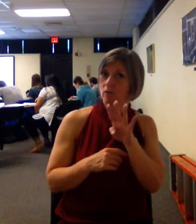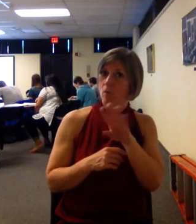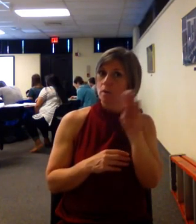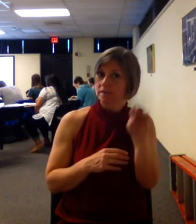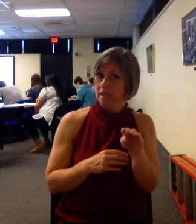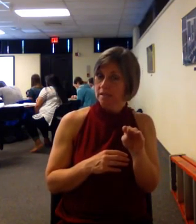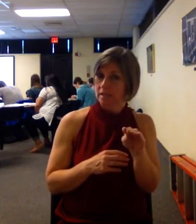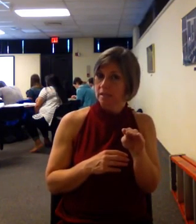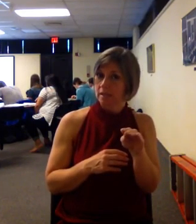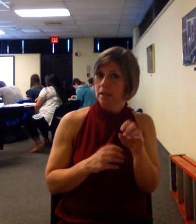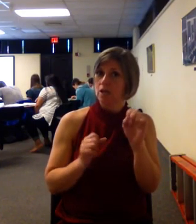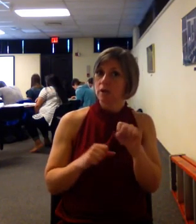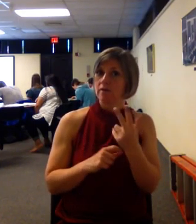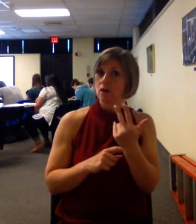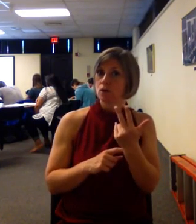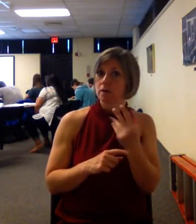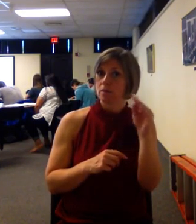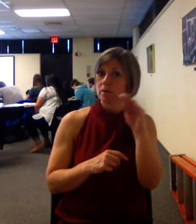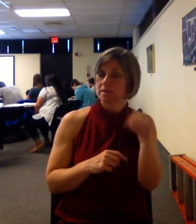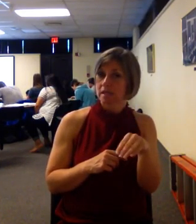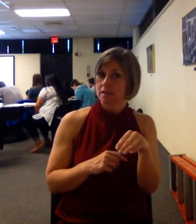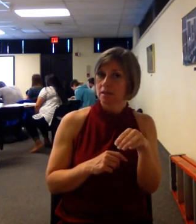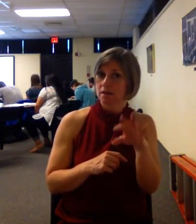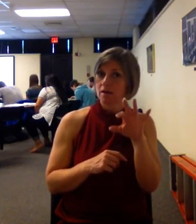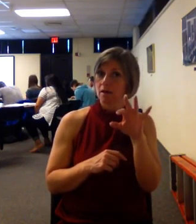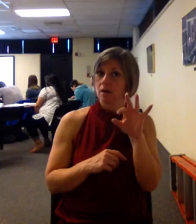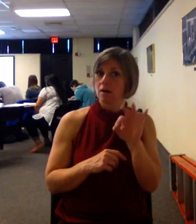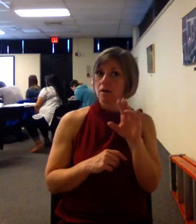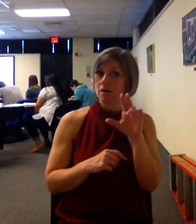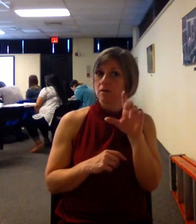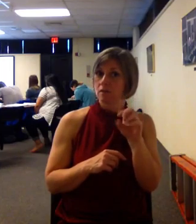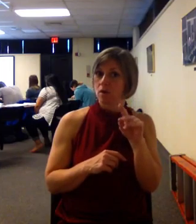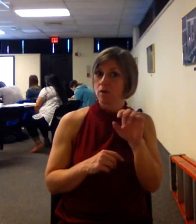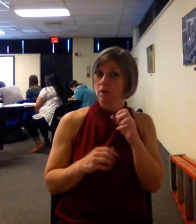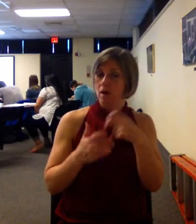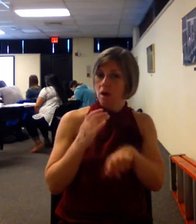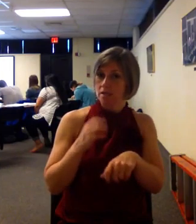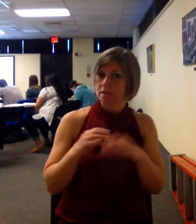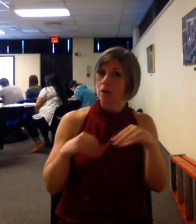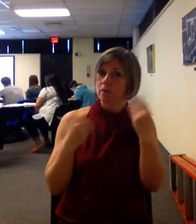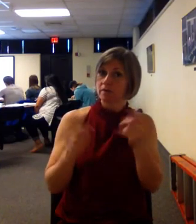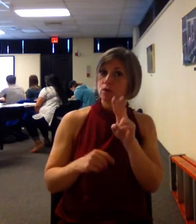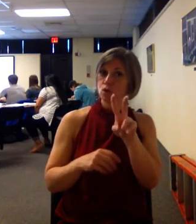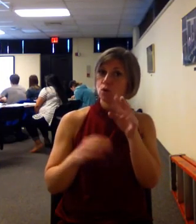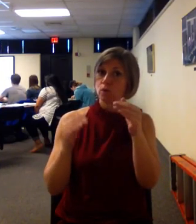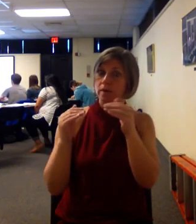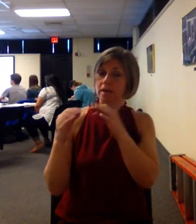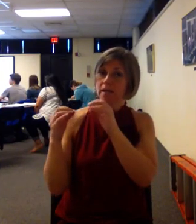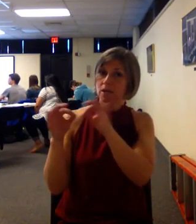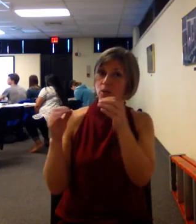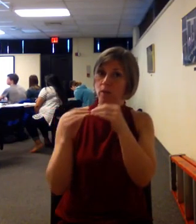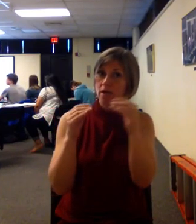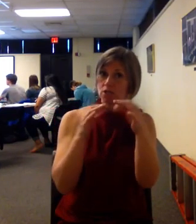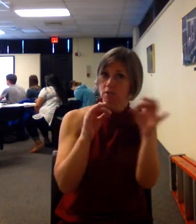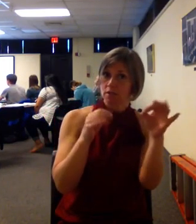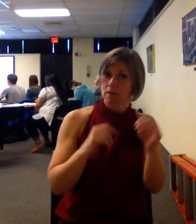got a 13% float cost. So I gave you two different equations on how to deal with it if it was a percentage. I stuck with the author since I knew that's